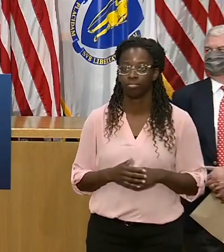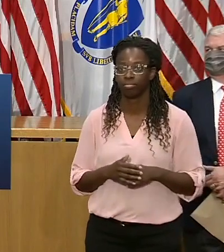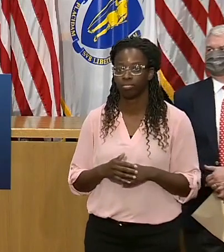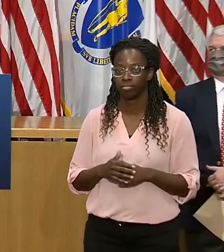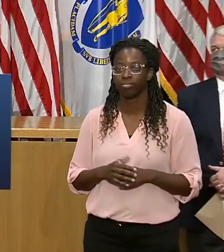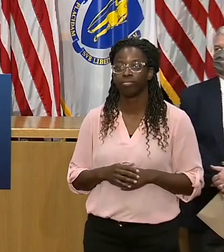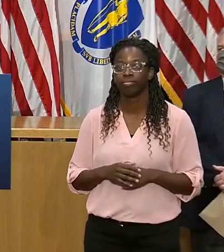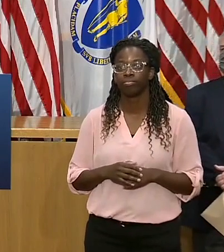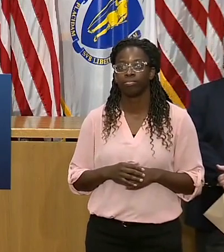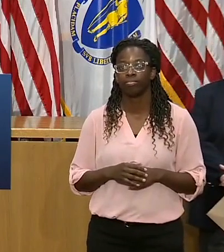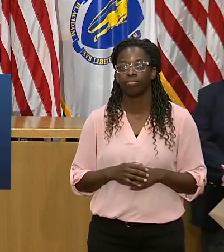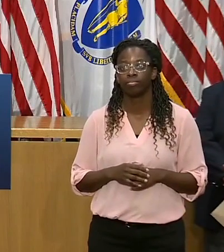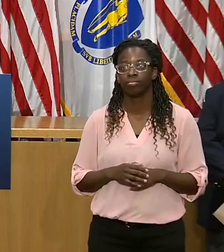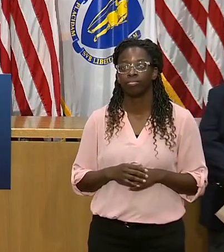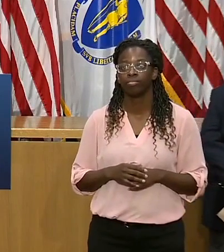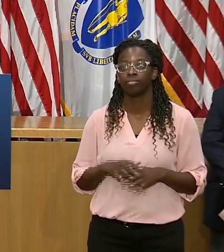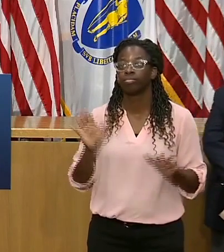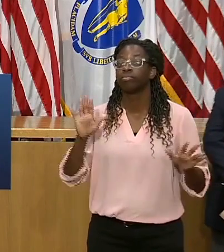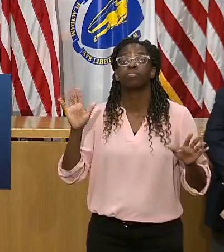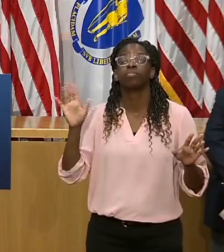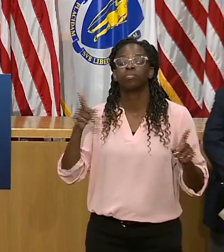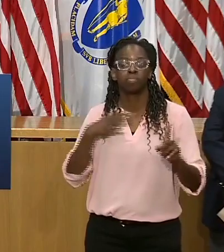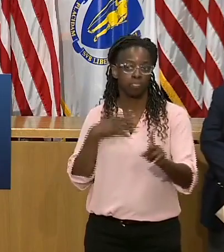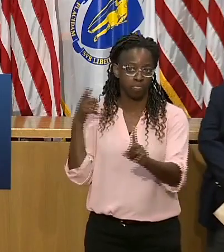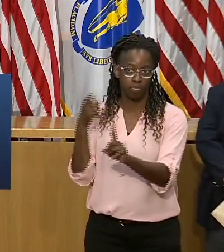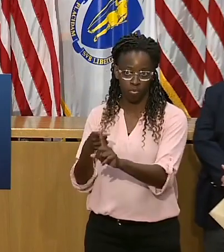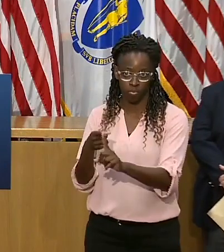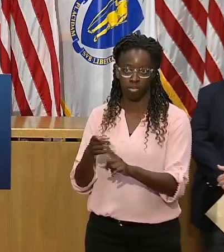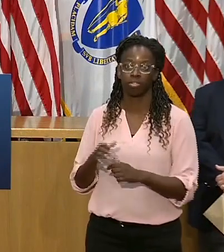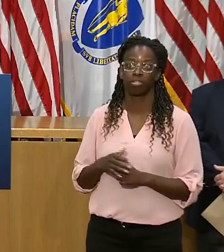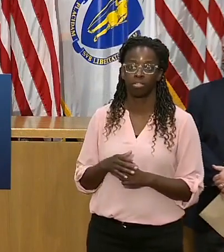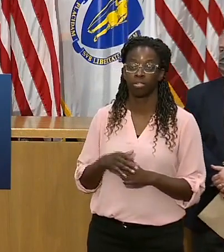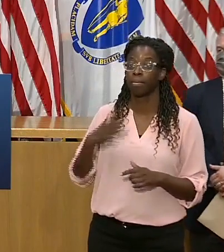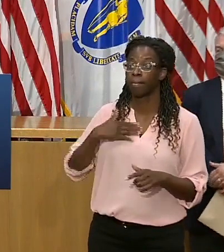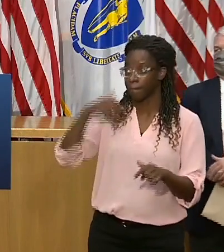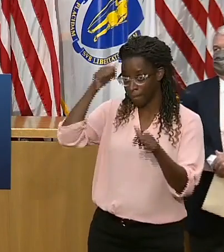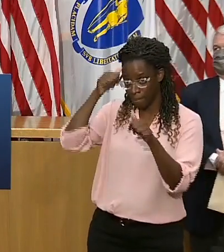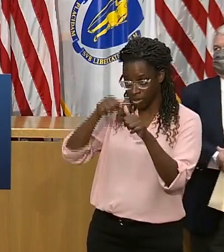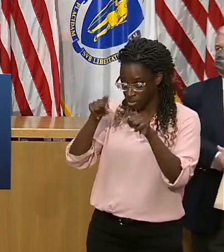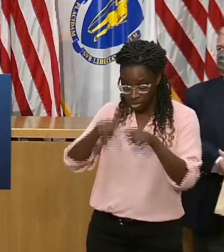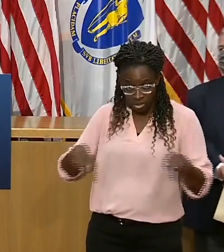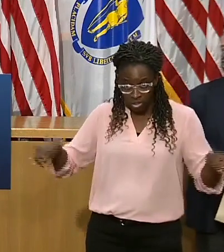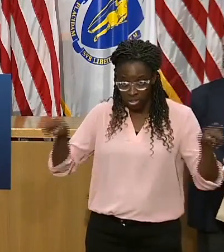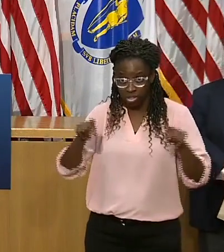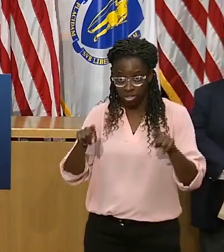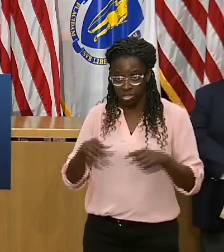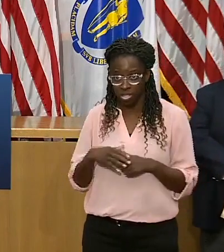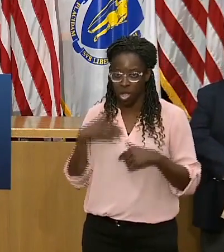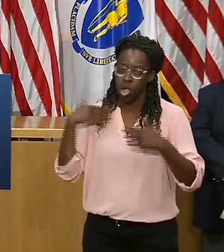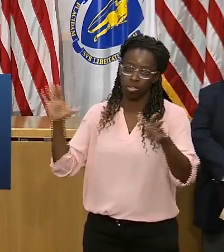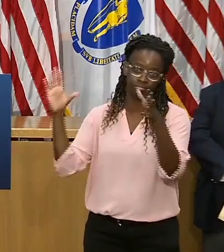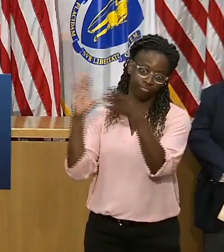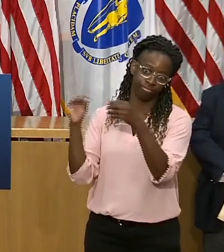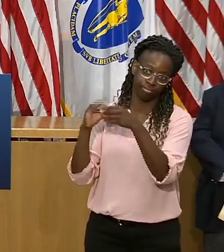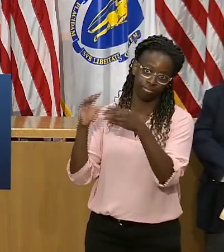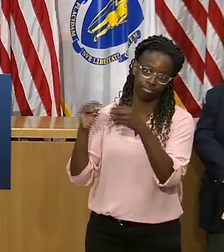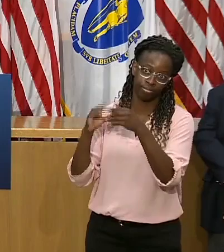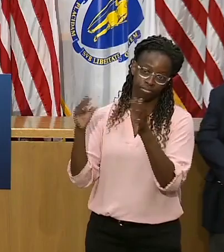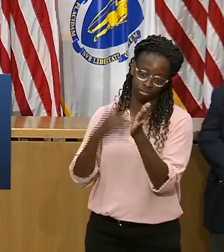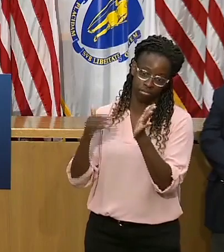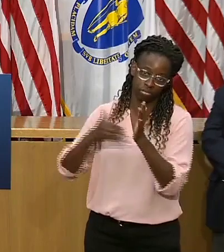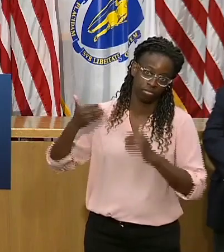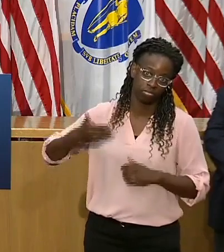biggest challenge for us all to remember here, and we've also talked about this a number of times, is, you know,